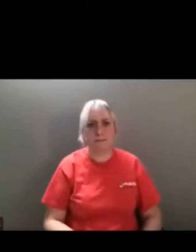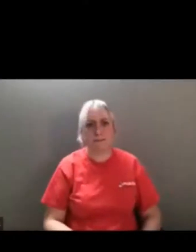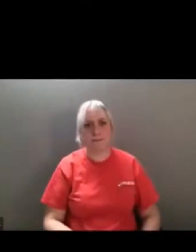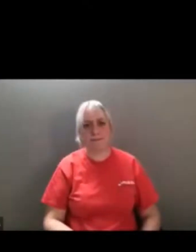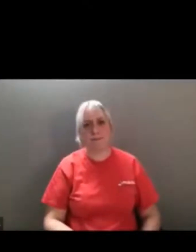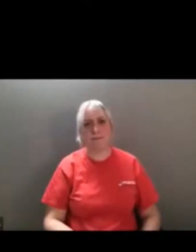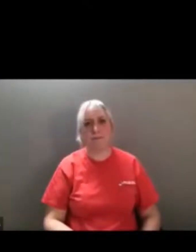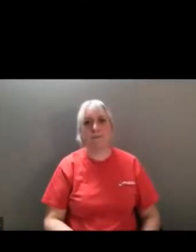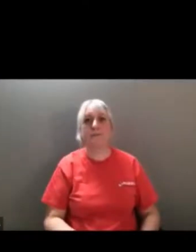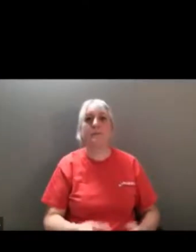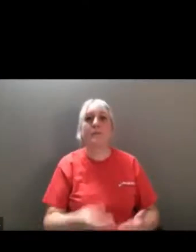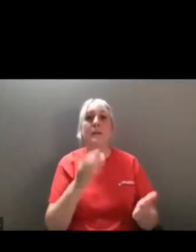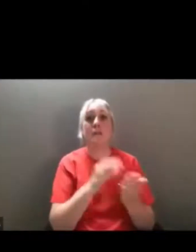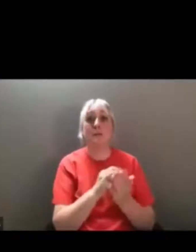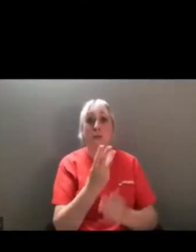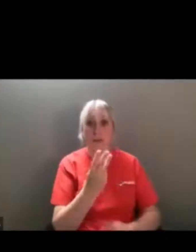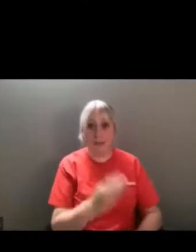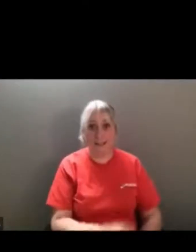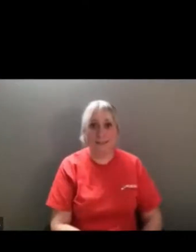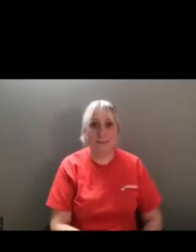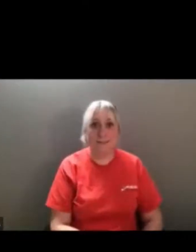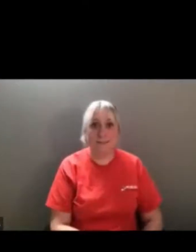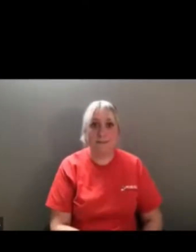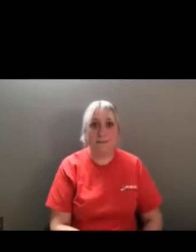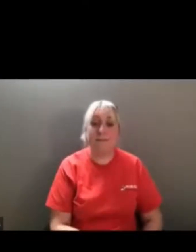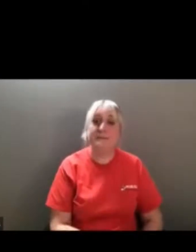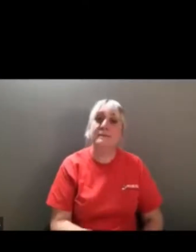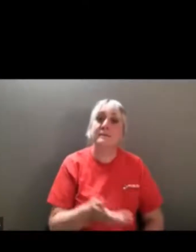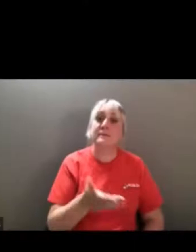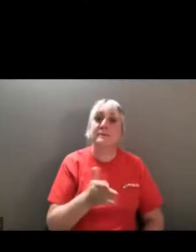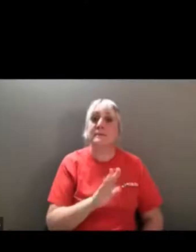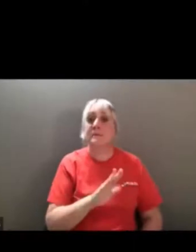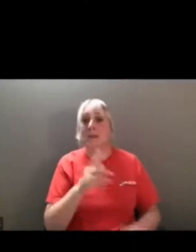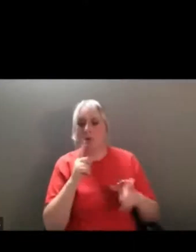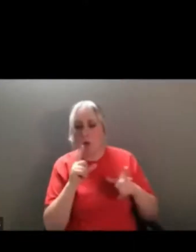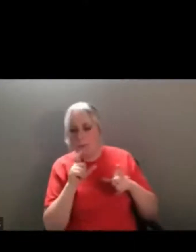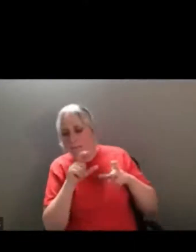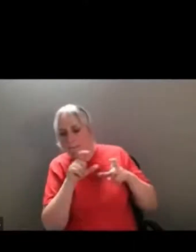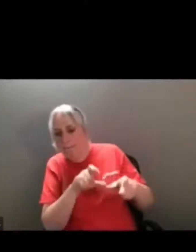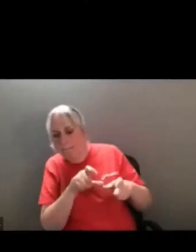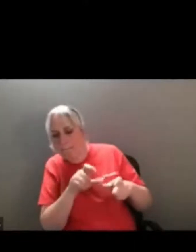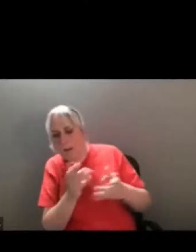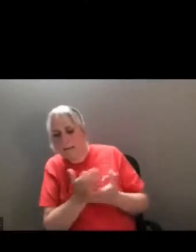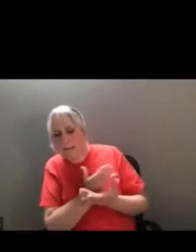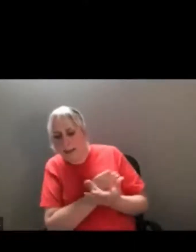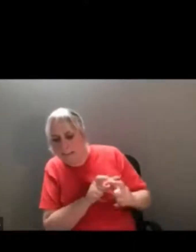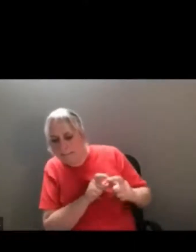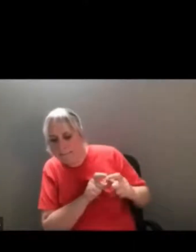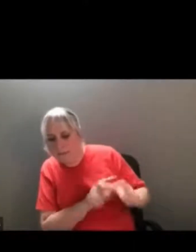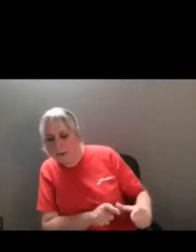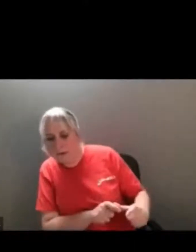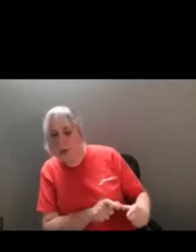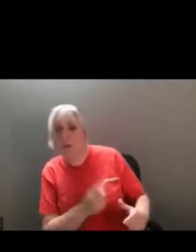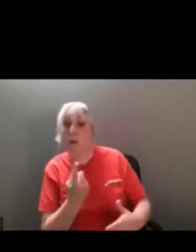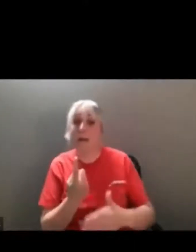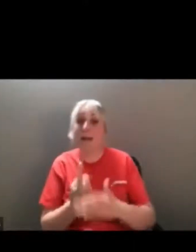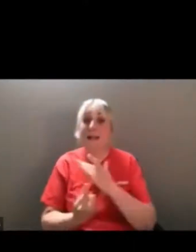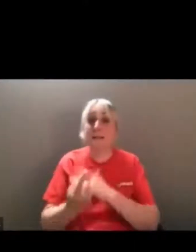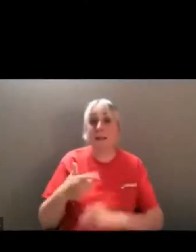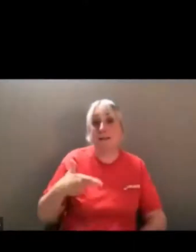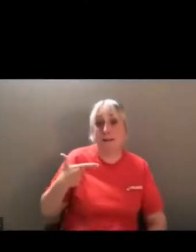Chapter 3. From asylums to independent living, disabled people on the edge of society.